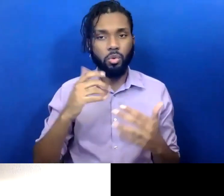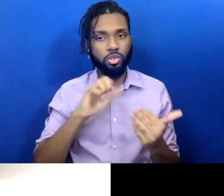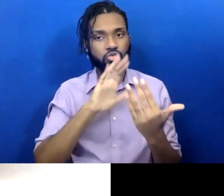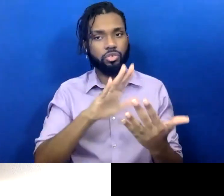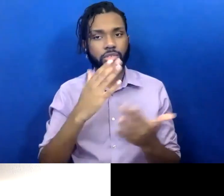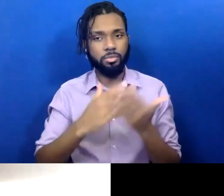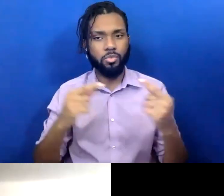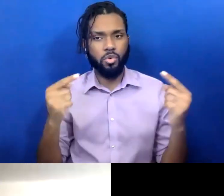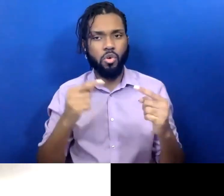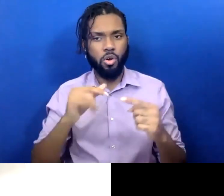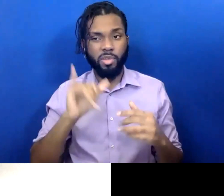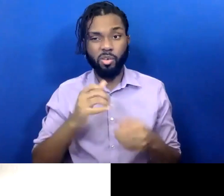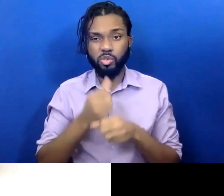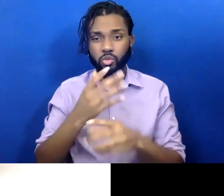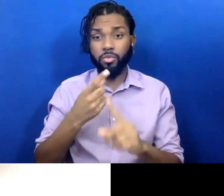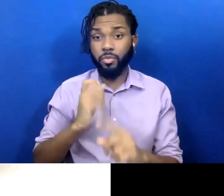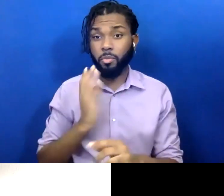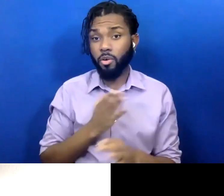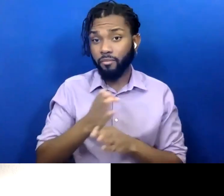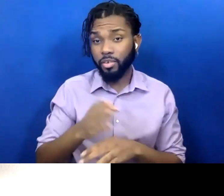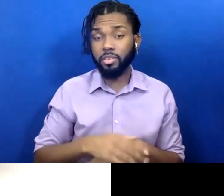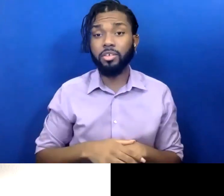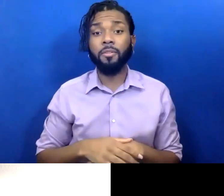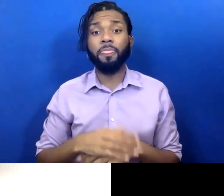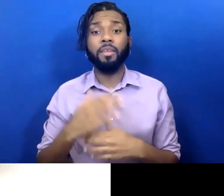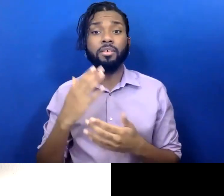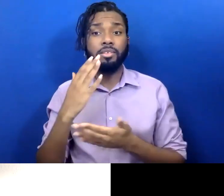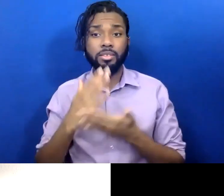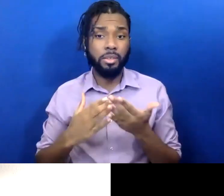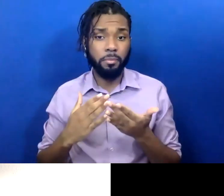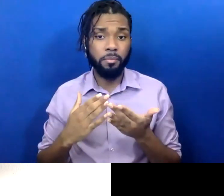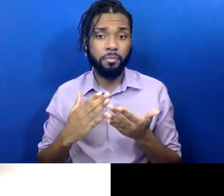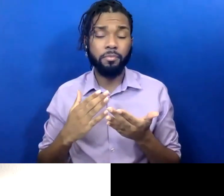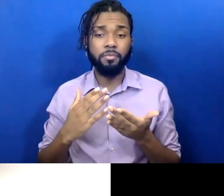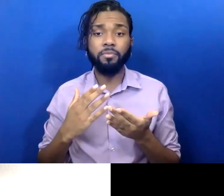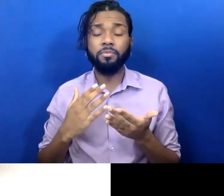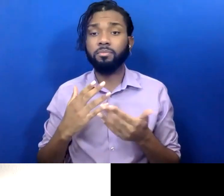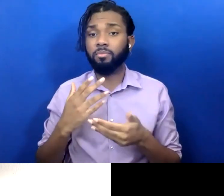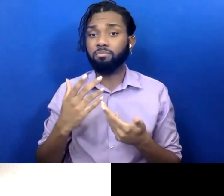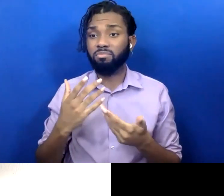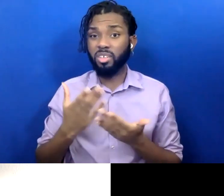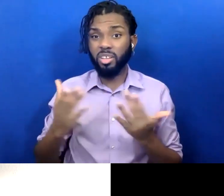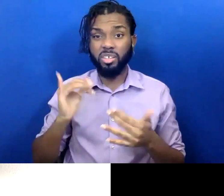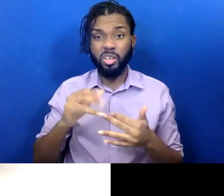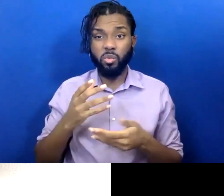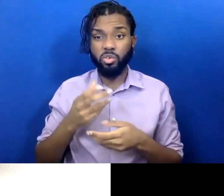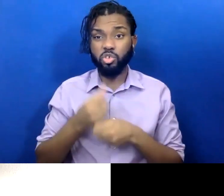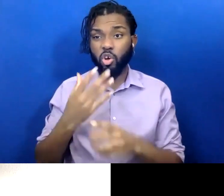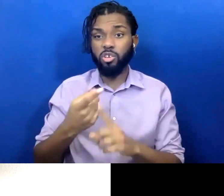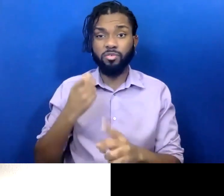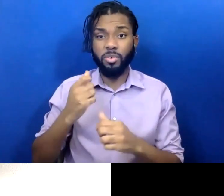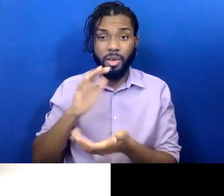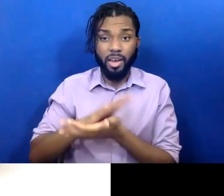caused by our field, some of the redress that's been caused by just academic spaces in